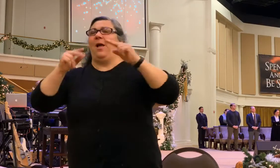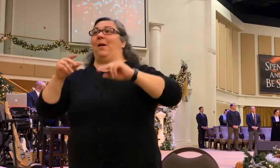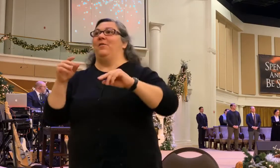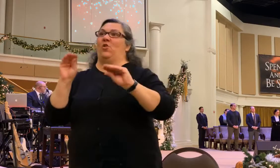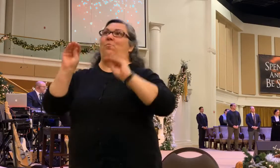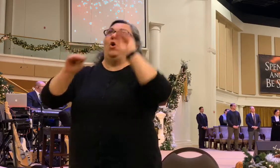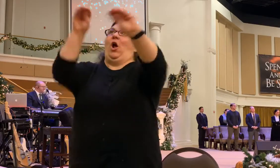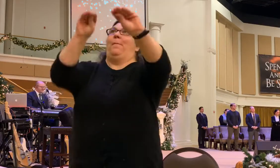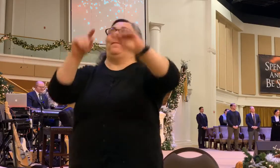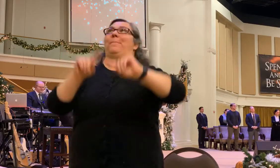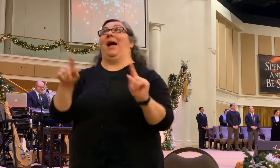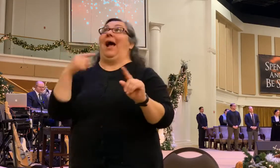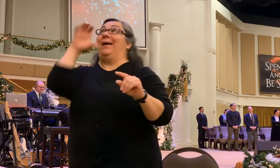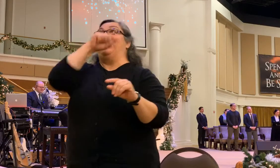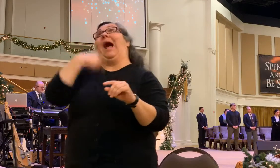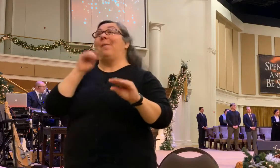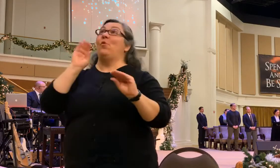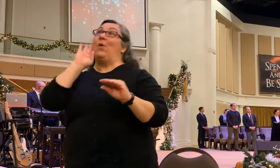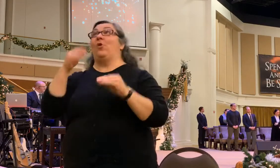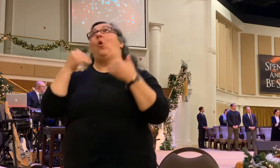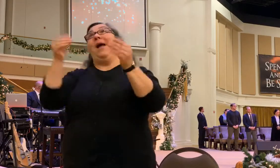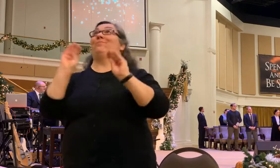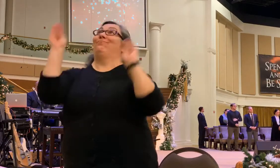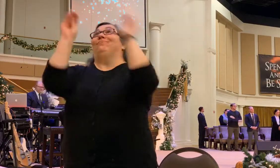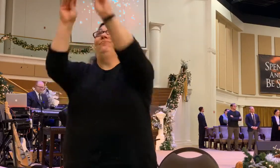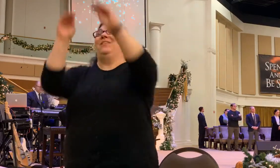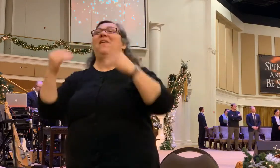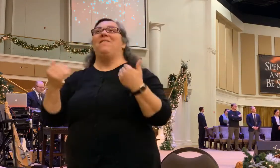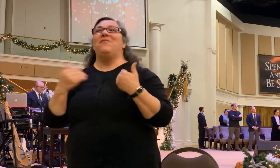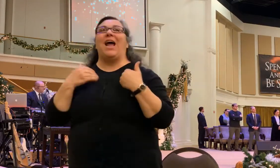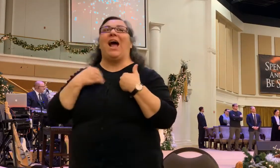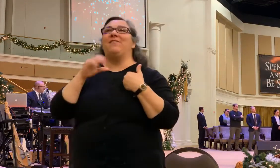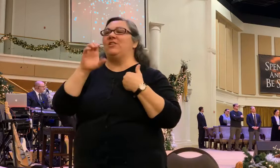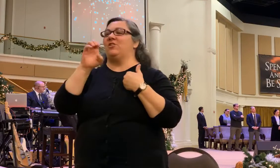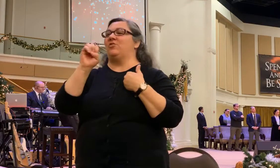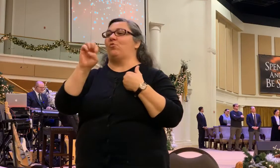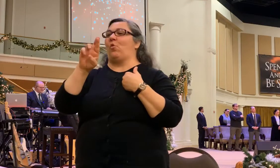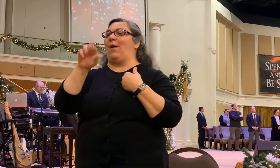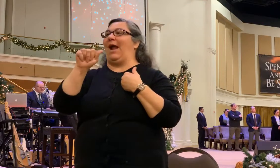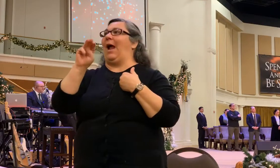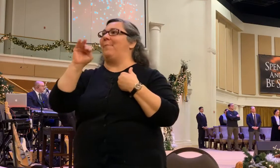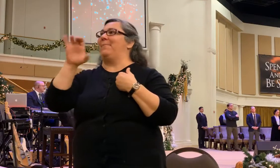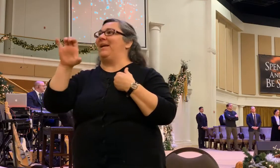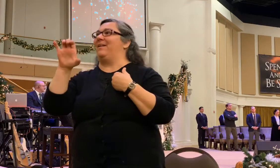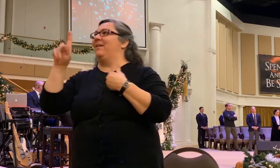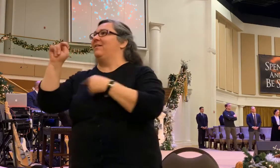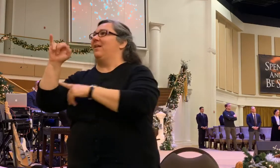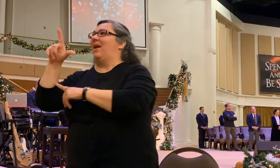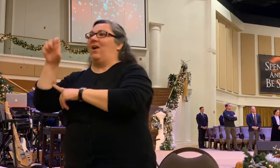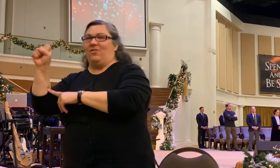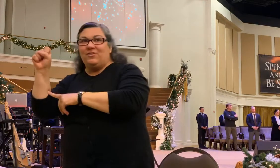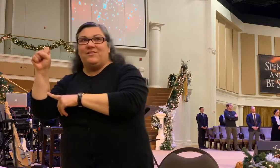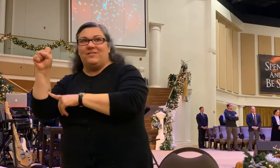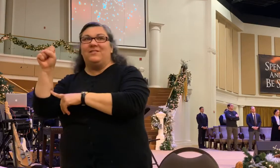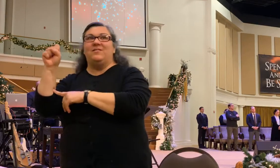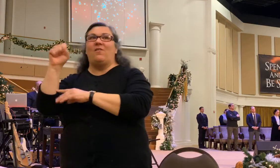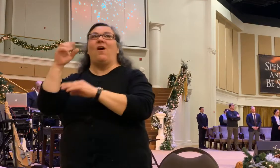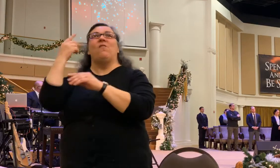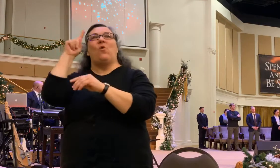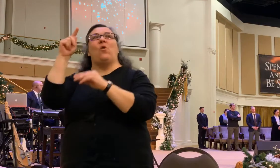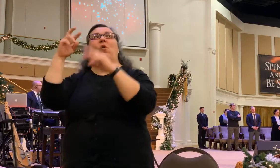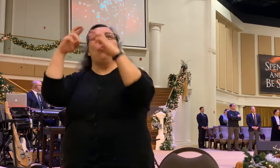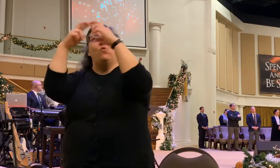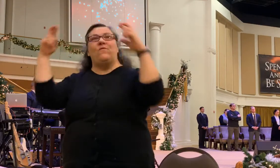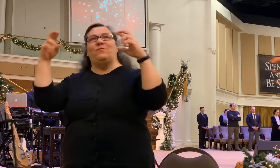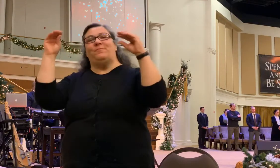it. We got these ceramic tiles, adobe tiles. Some of y'all have them on your house. My parents have them on their house.